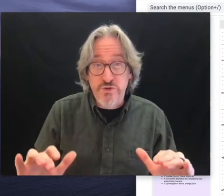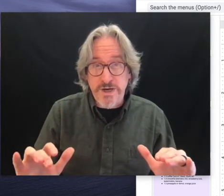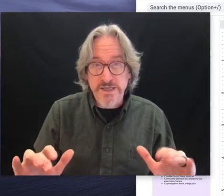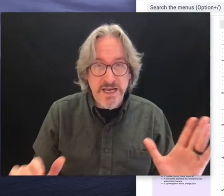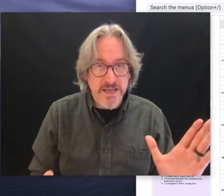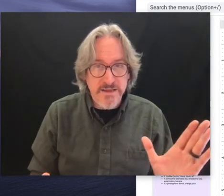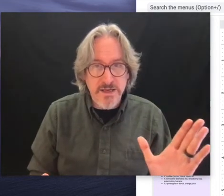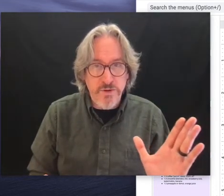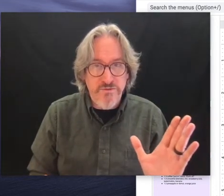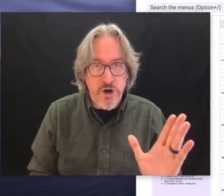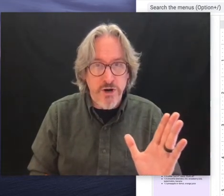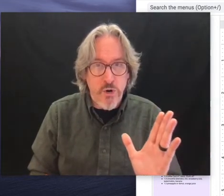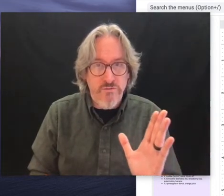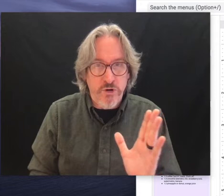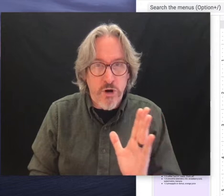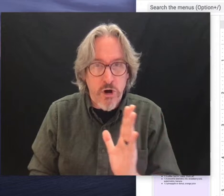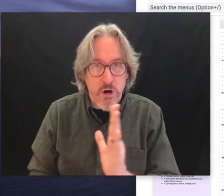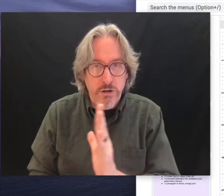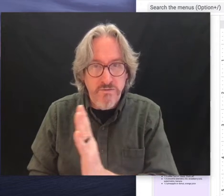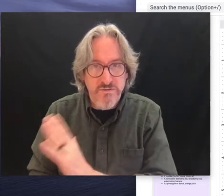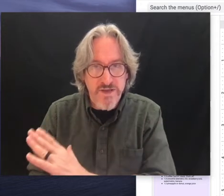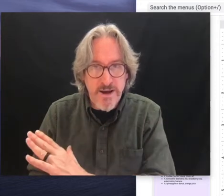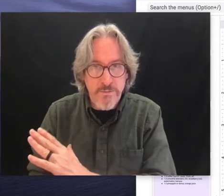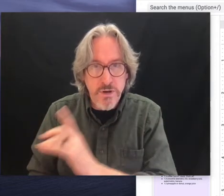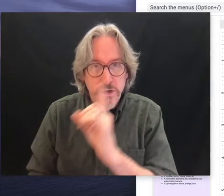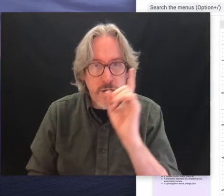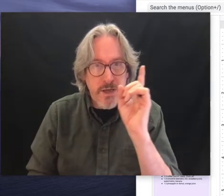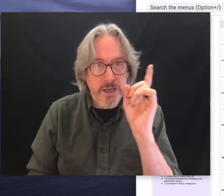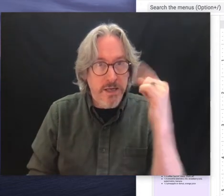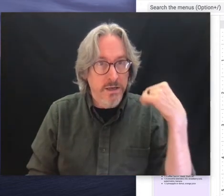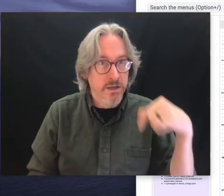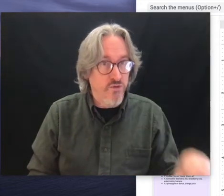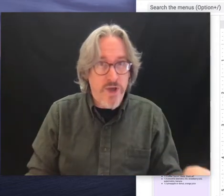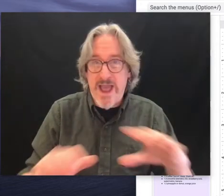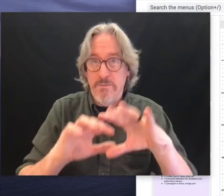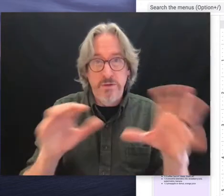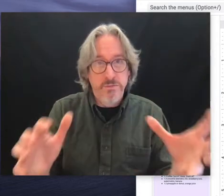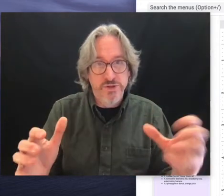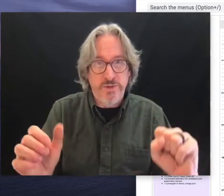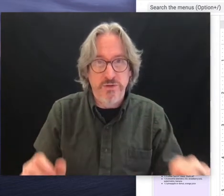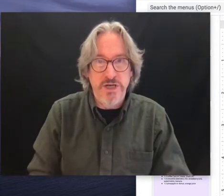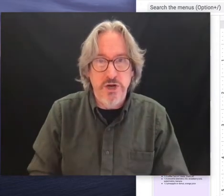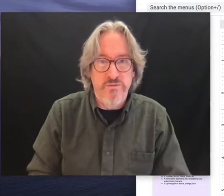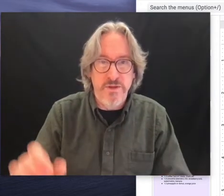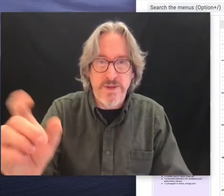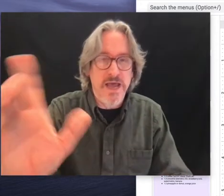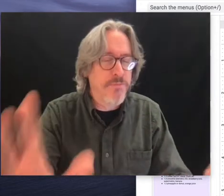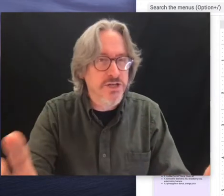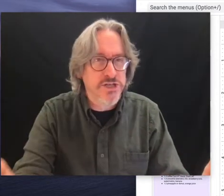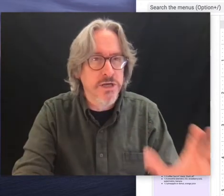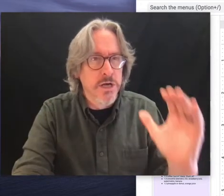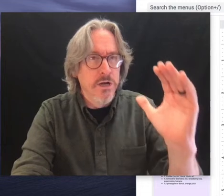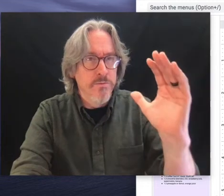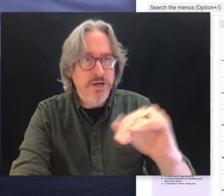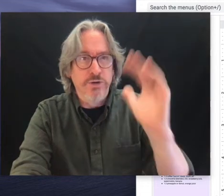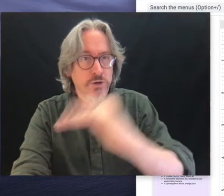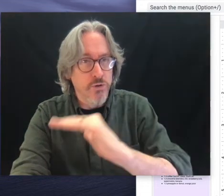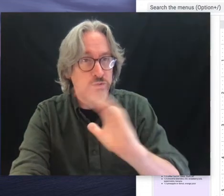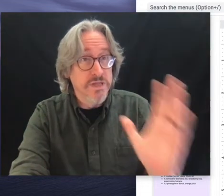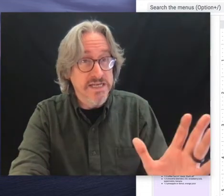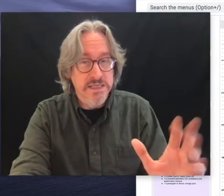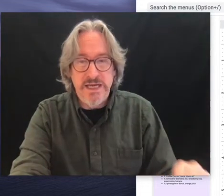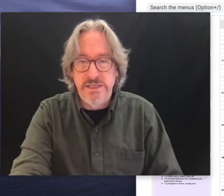Bunch of drinks, and I think we've gone over all of them in the vocab, so I don't need to go over them again, but just make